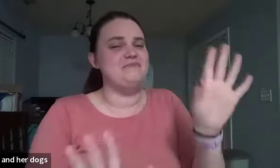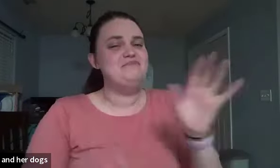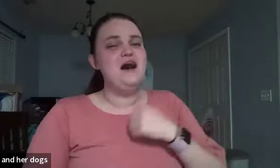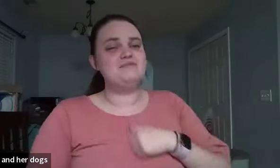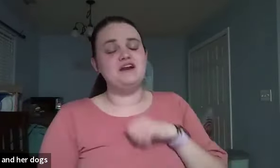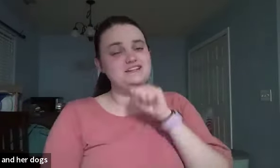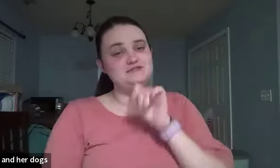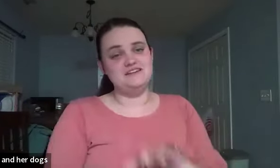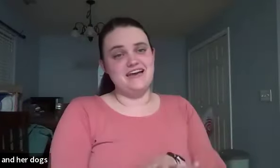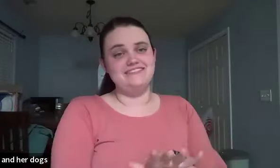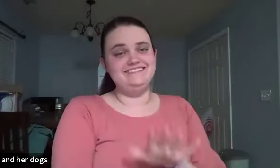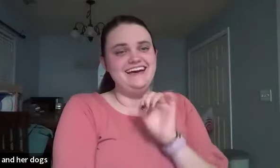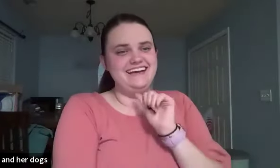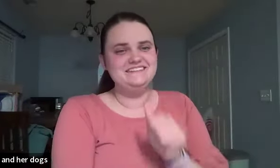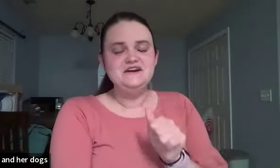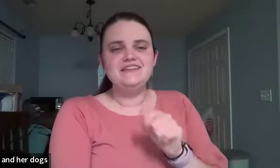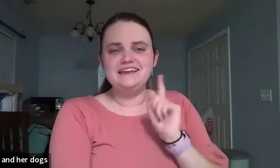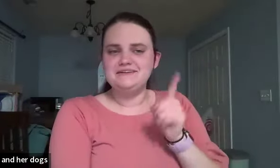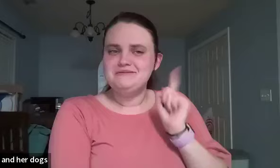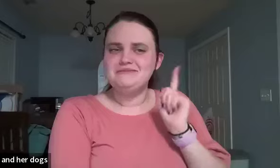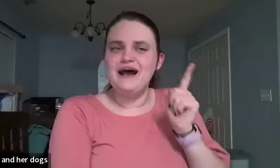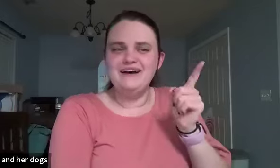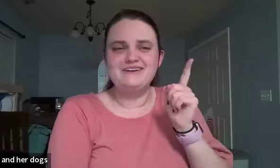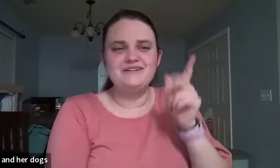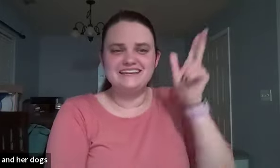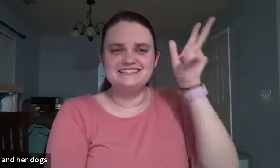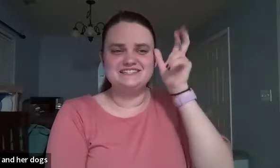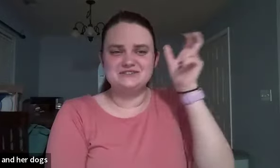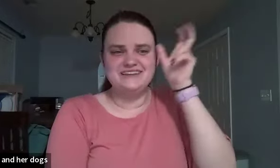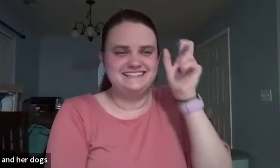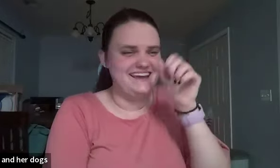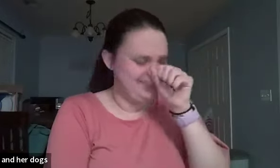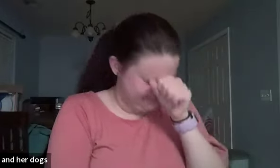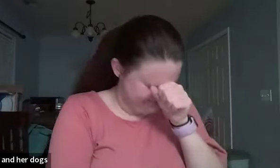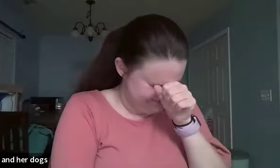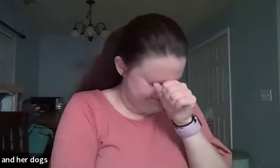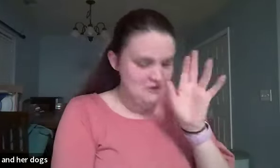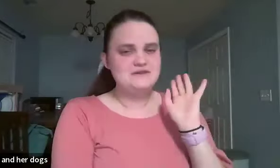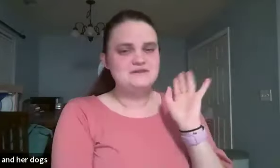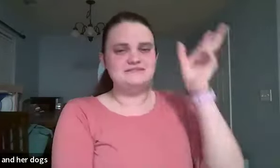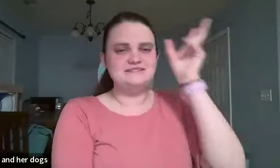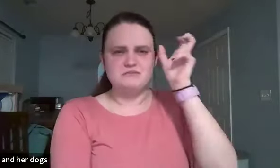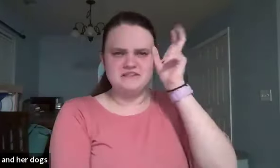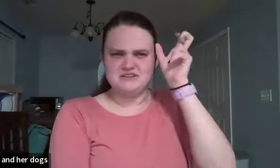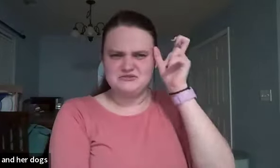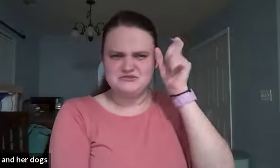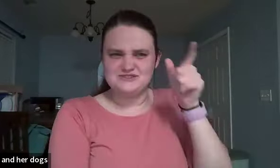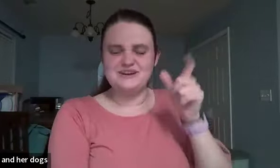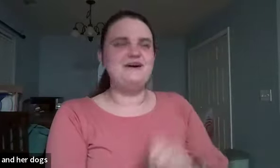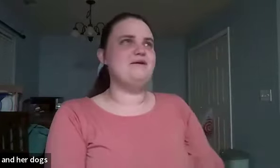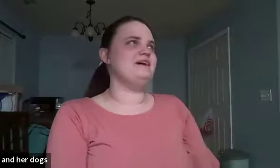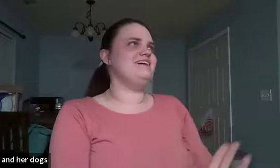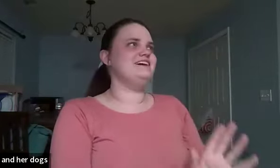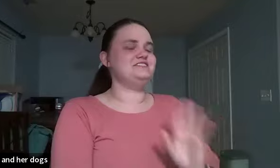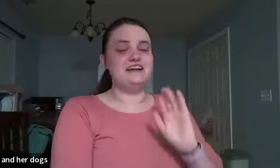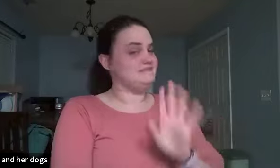Okay. I'm sorry. I do love that. Like that, like calling his sister the devil, being like, oh my gosh.